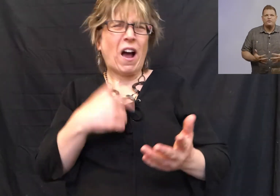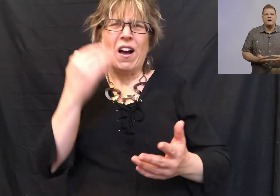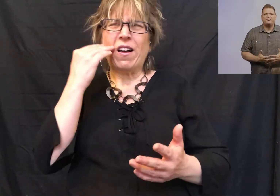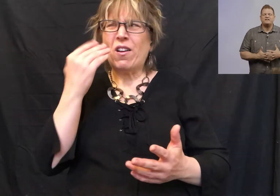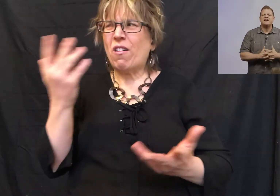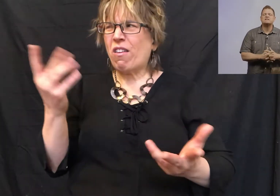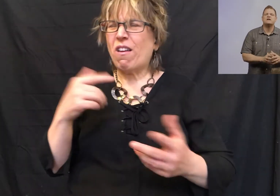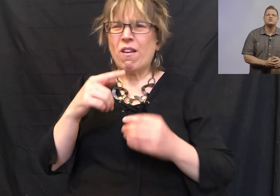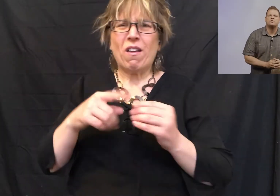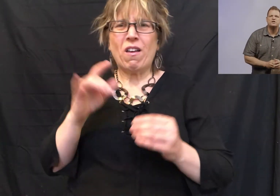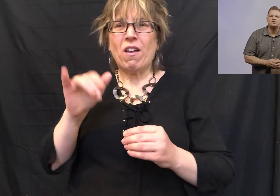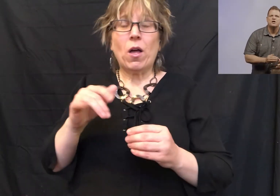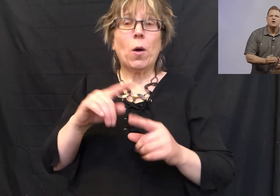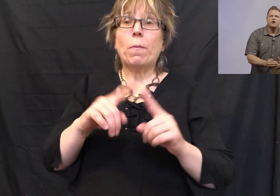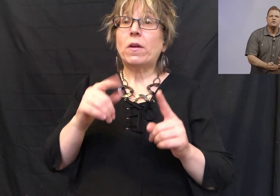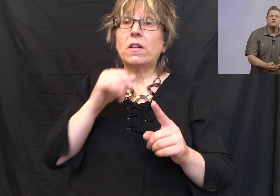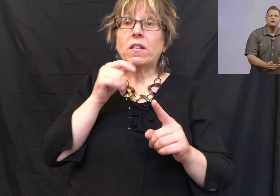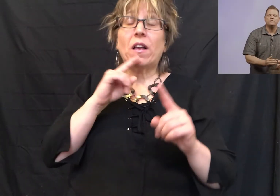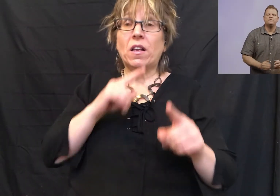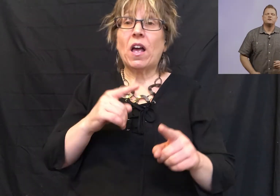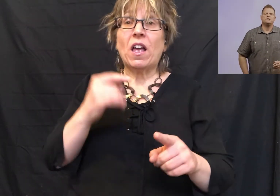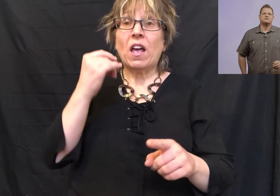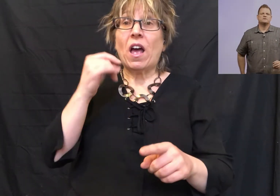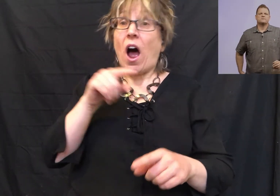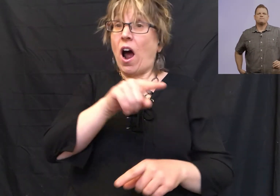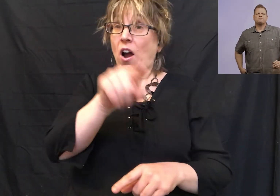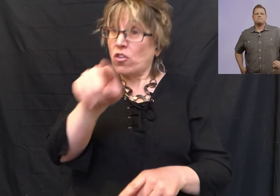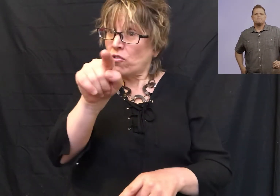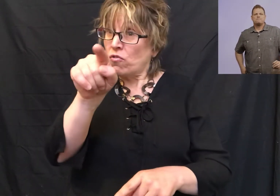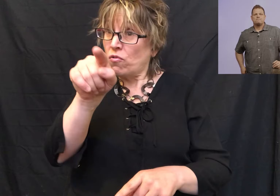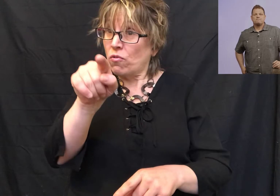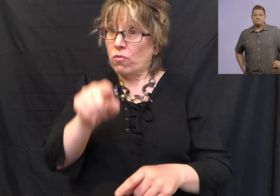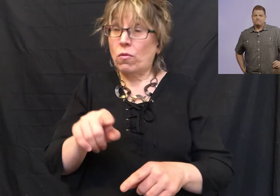know stuff about that. Dads, let me ask you a question. Are you real with your kids?